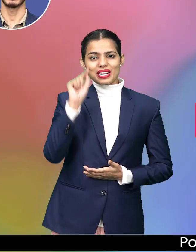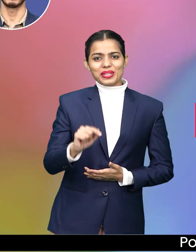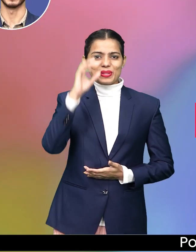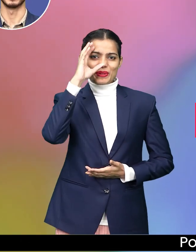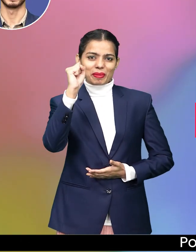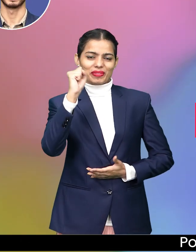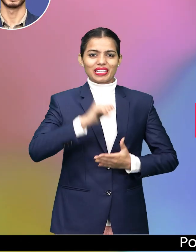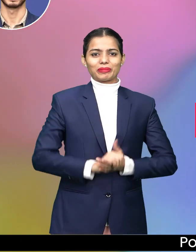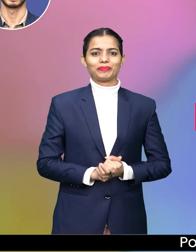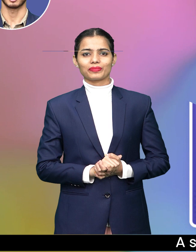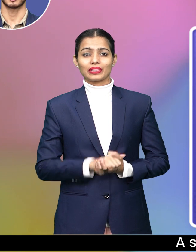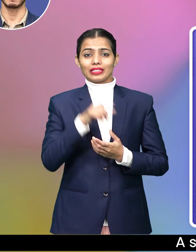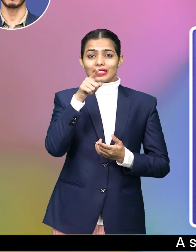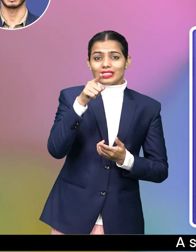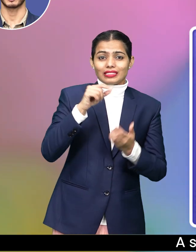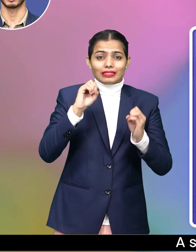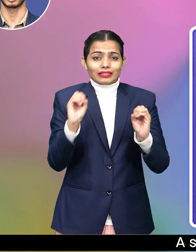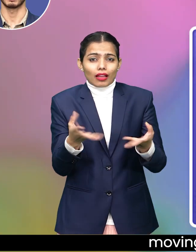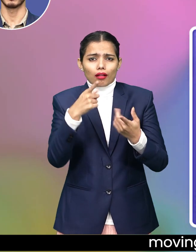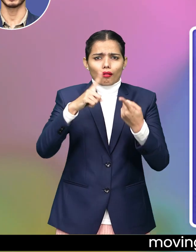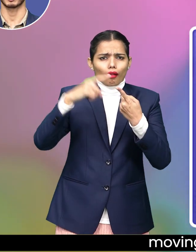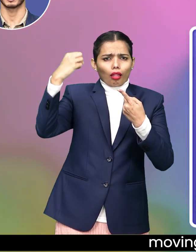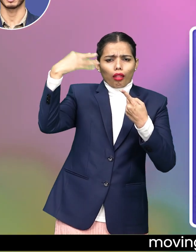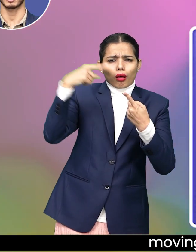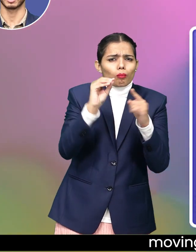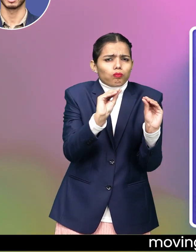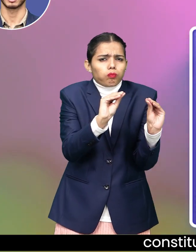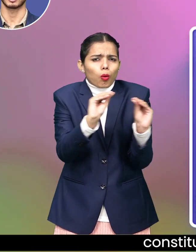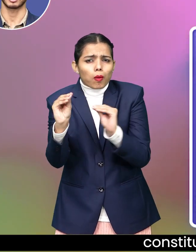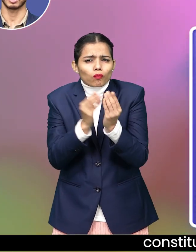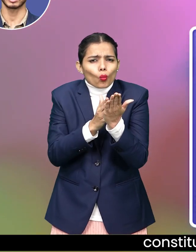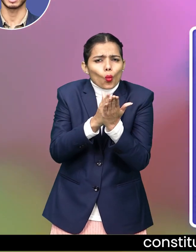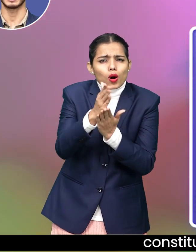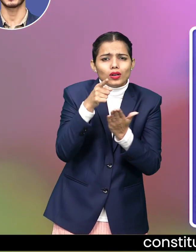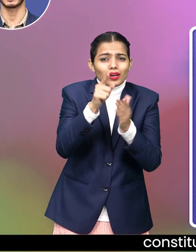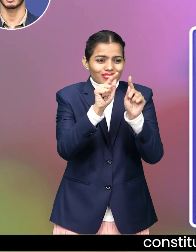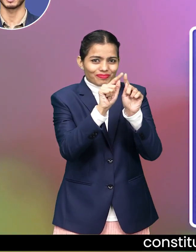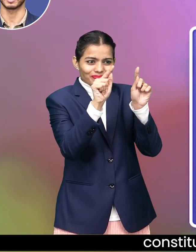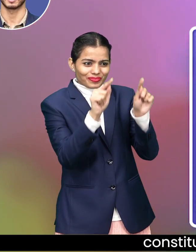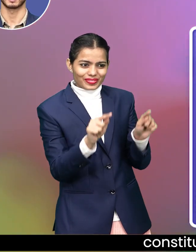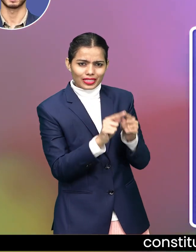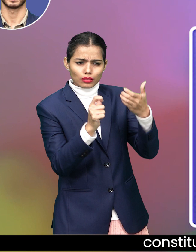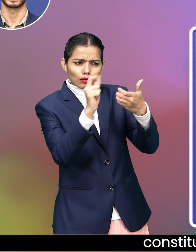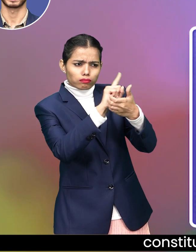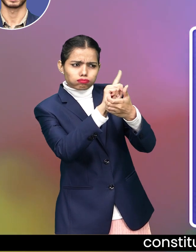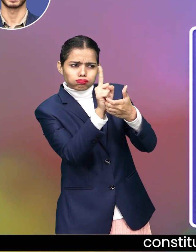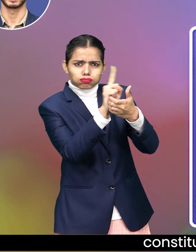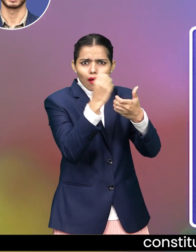Points to remember: a stream of electrons moving through a conductor constitutes an electric current.